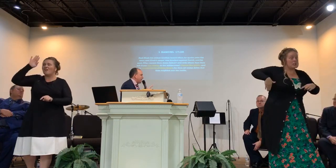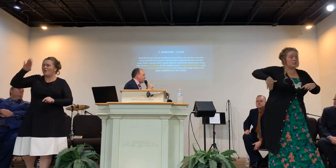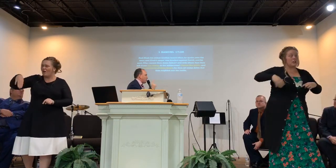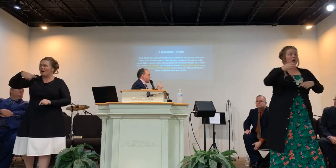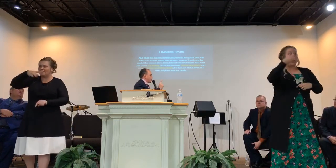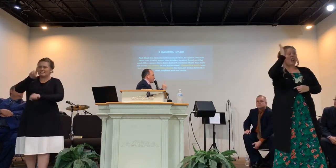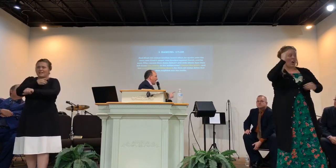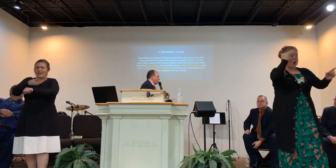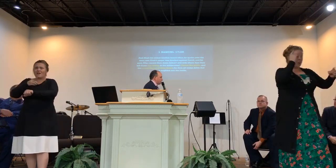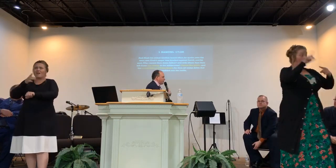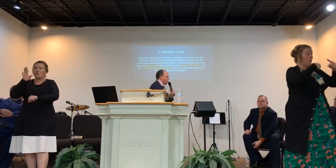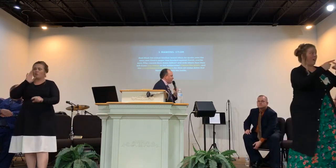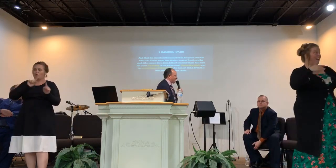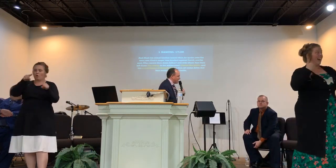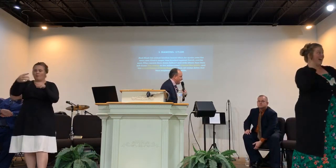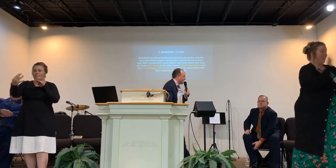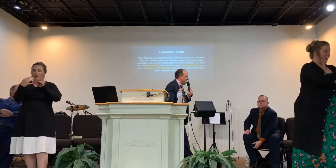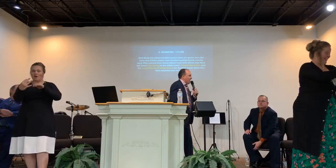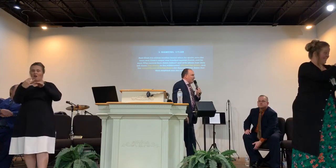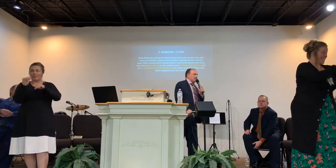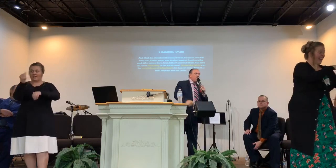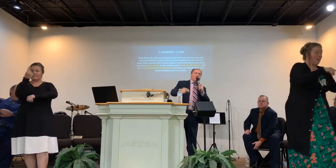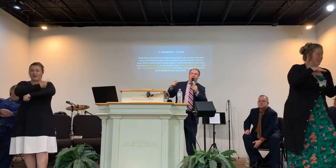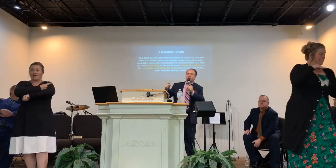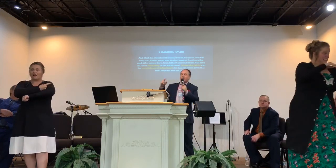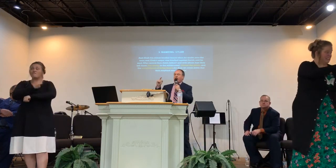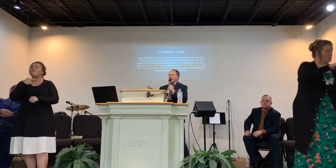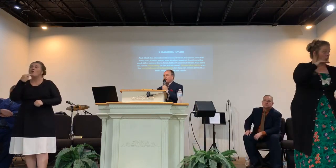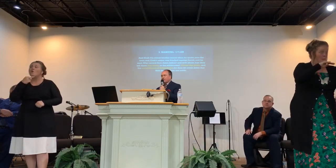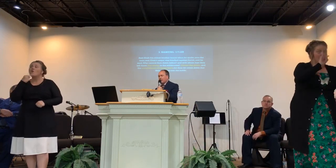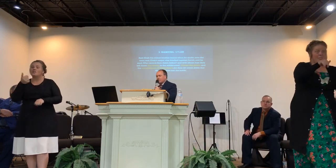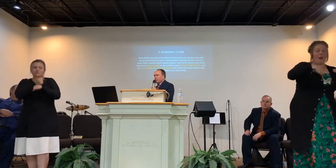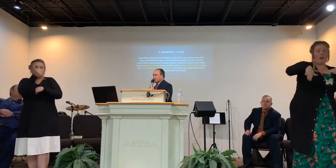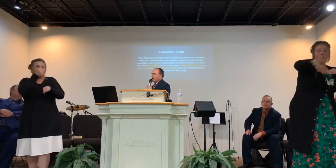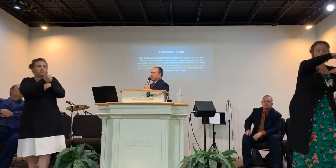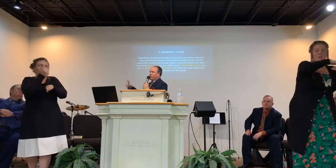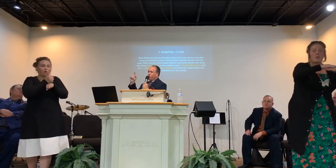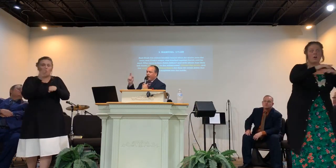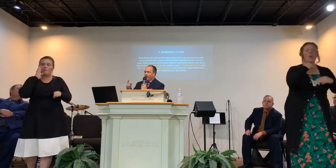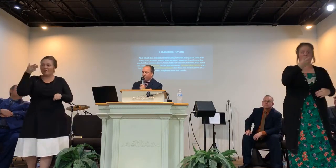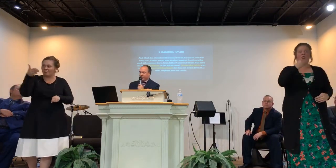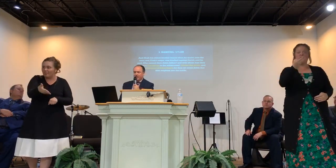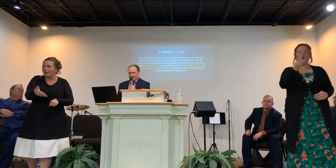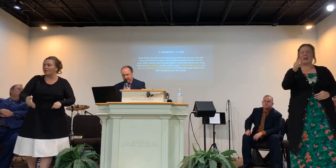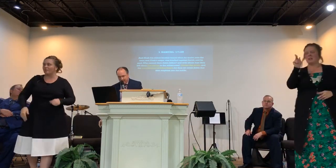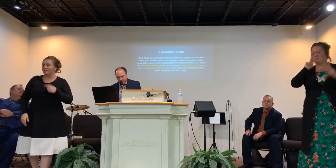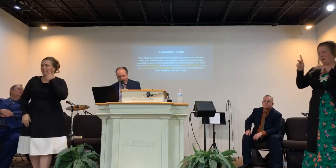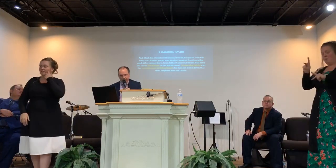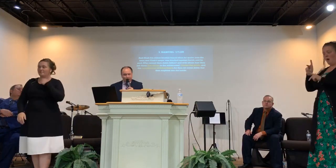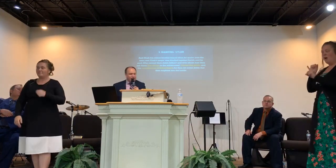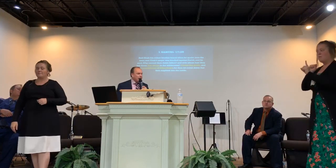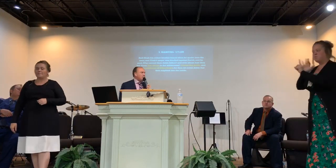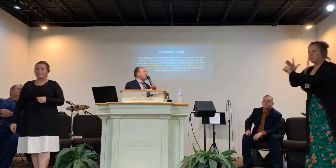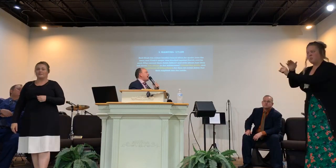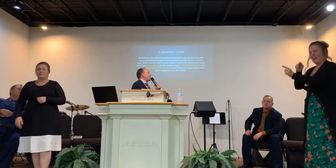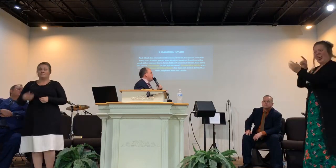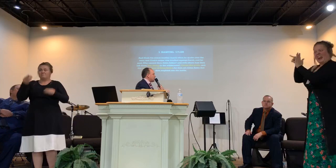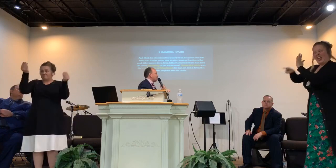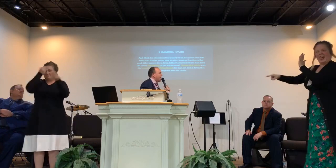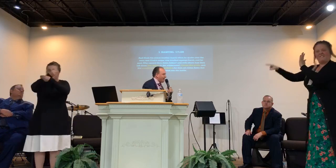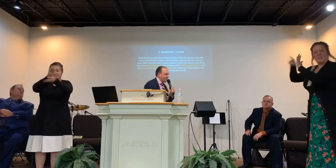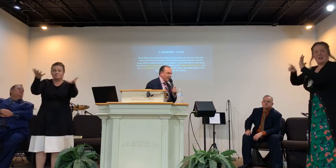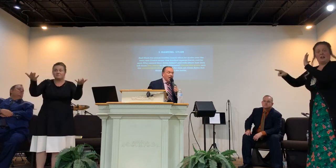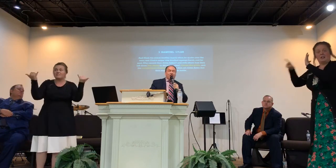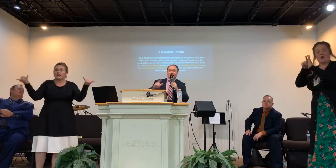when David went to the battlefield that day, that the voice of accusation was going to be railed against him. Let me tell